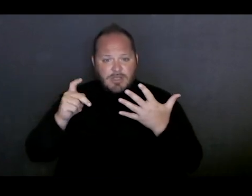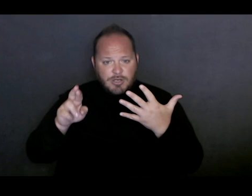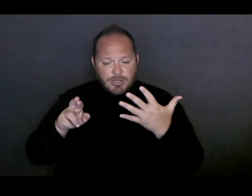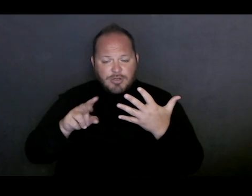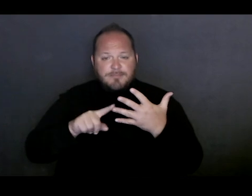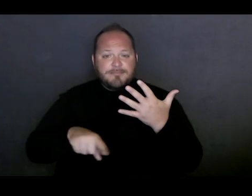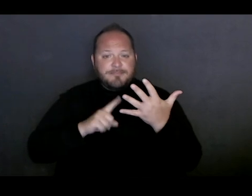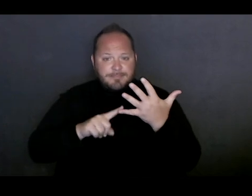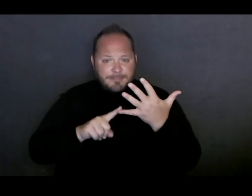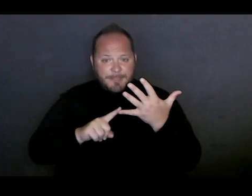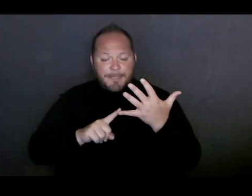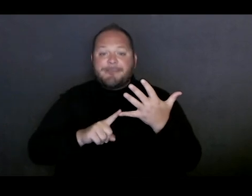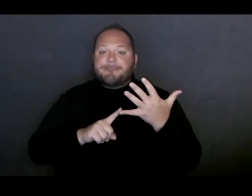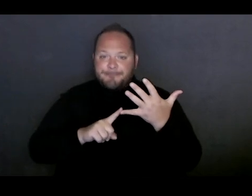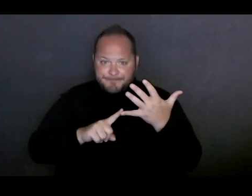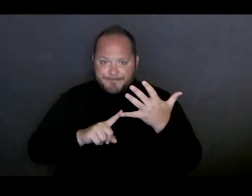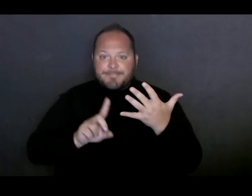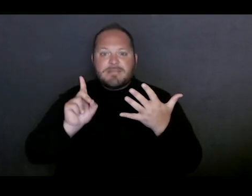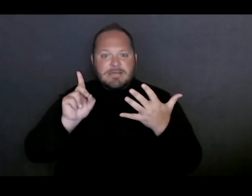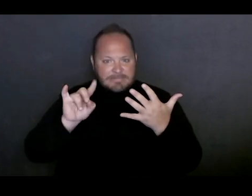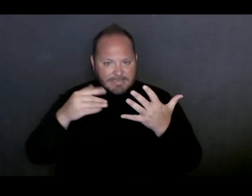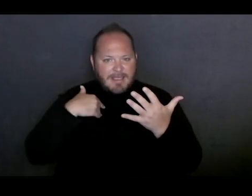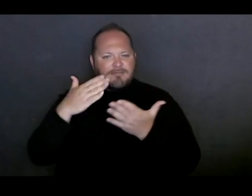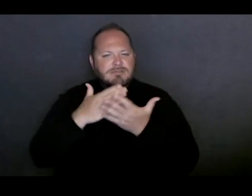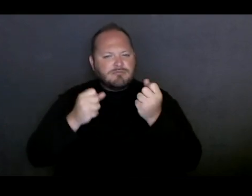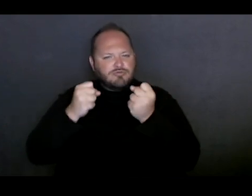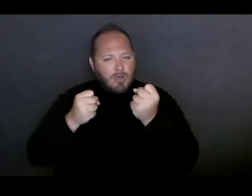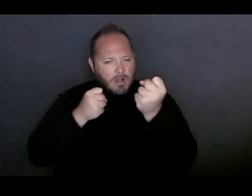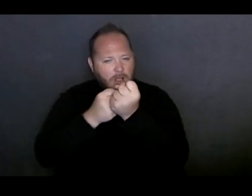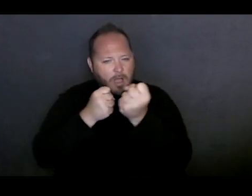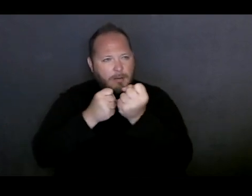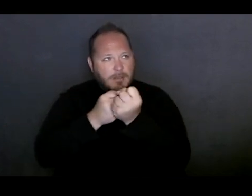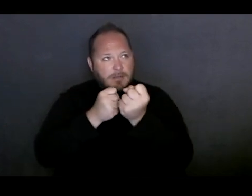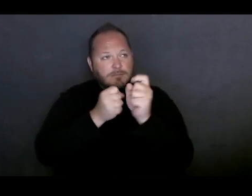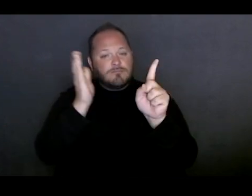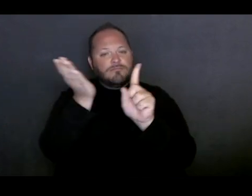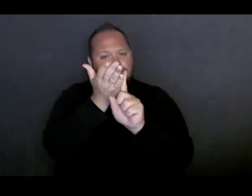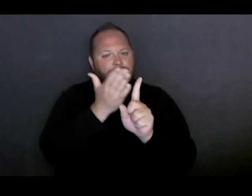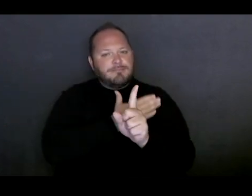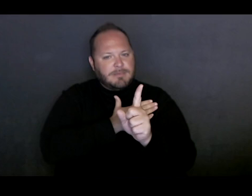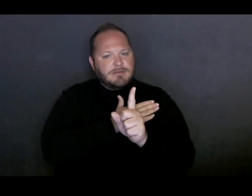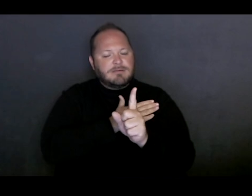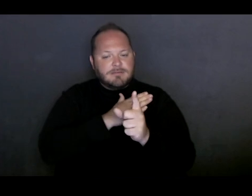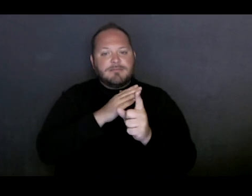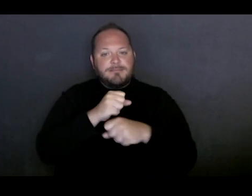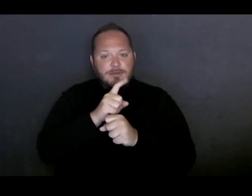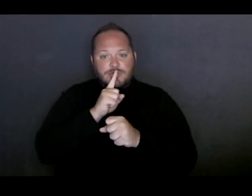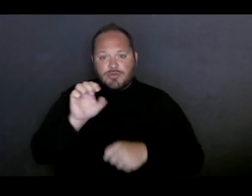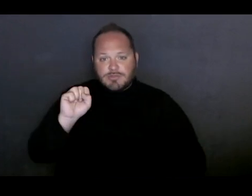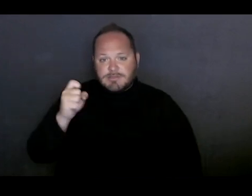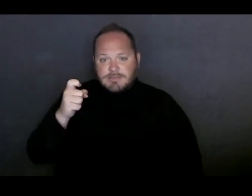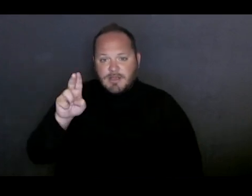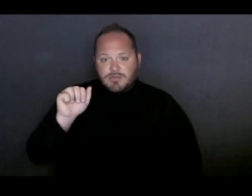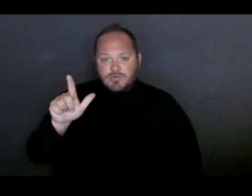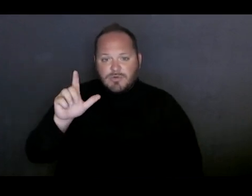that sexual orientation was included in that. So people may find in California that they're asked